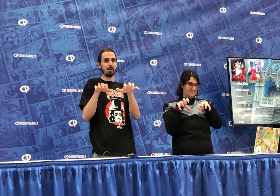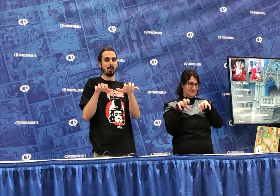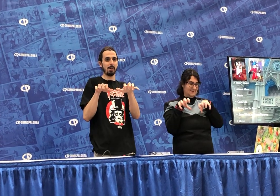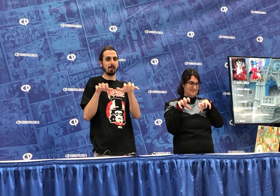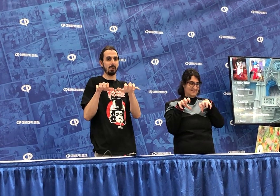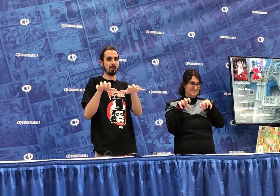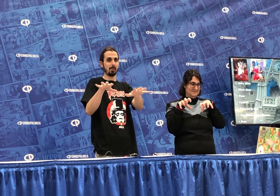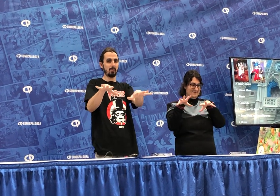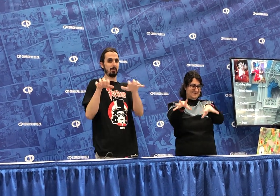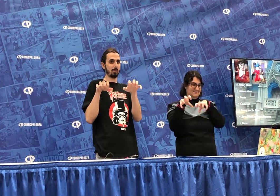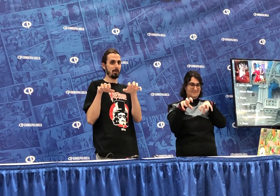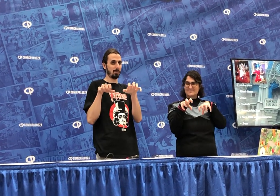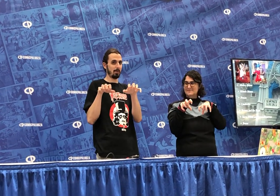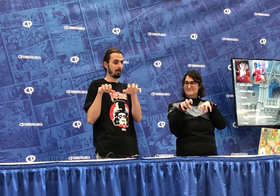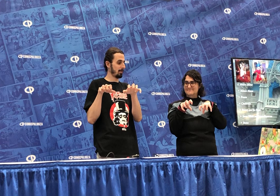Frozen,